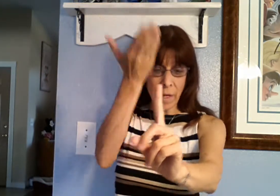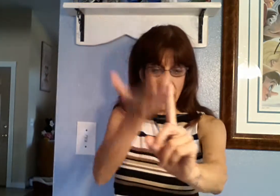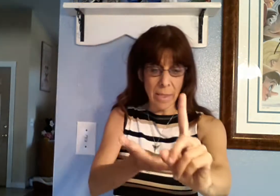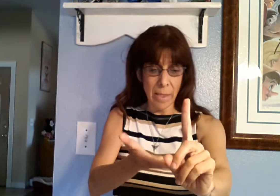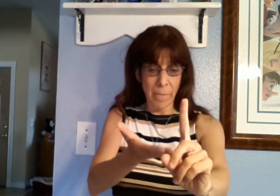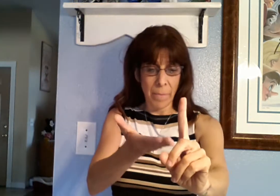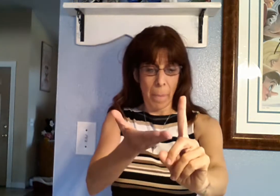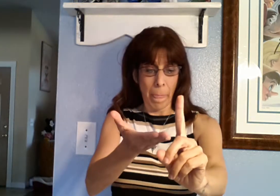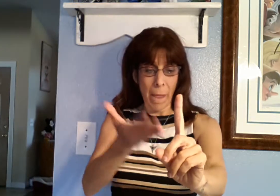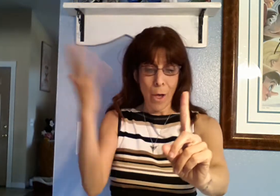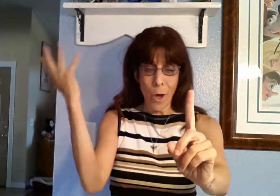us,